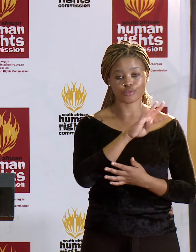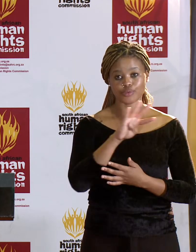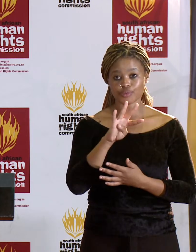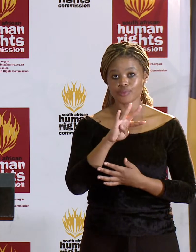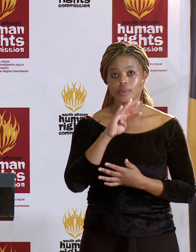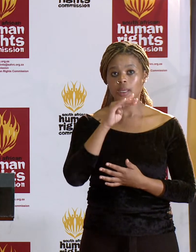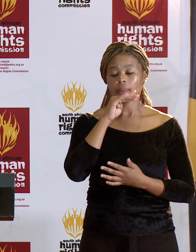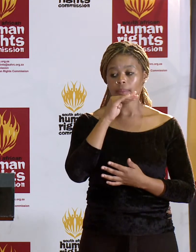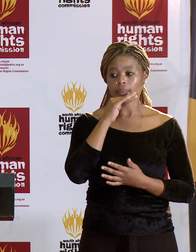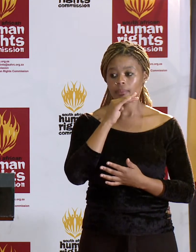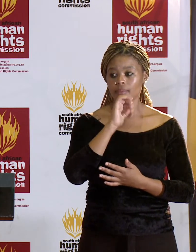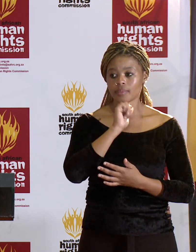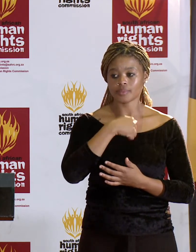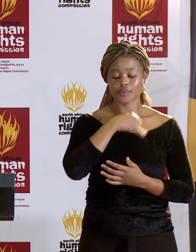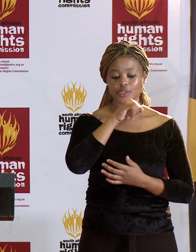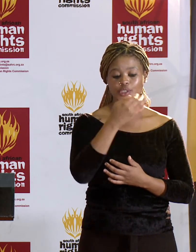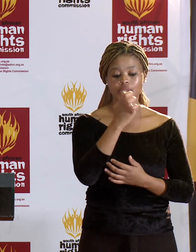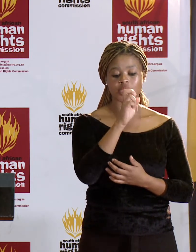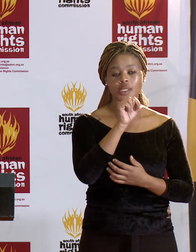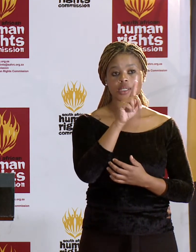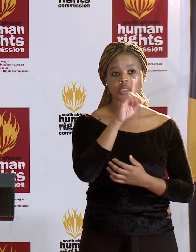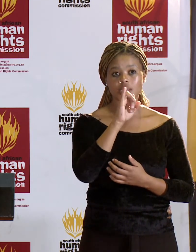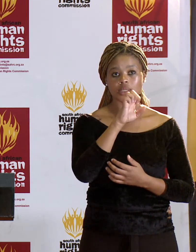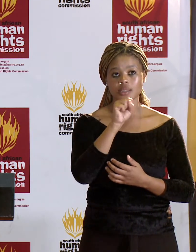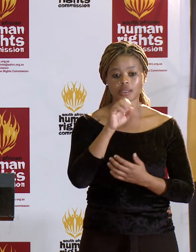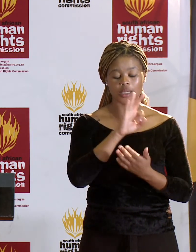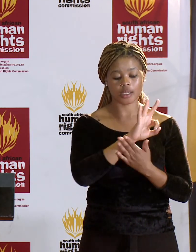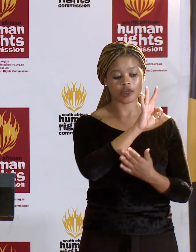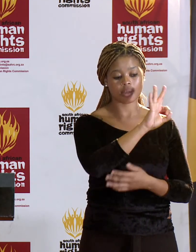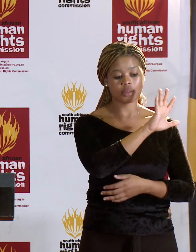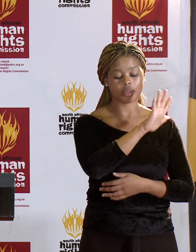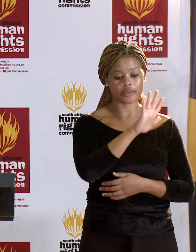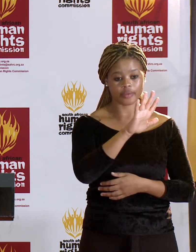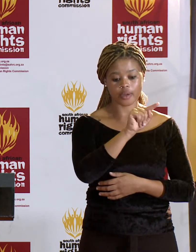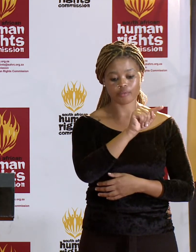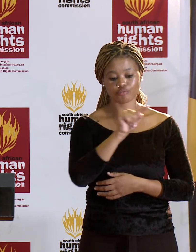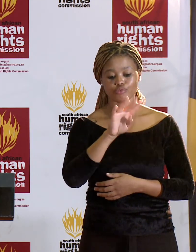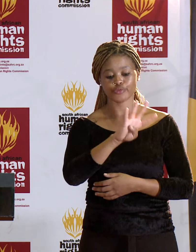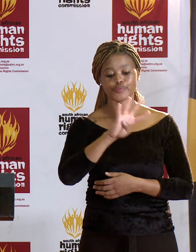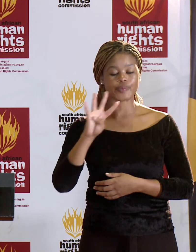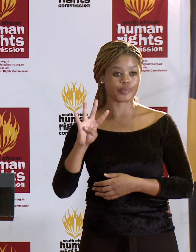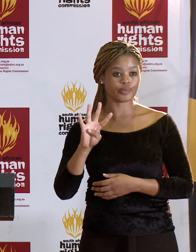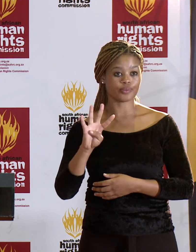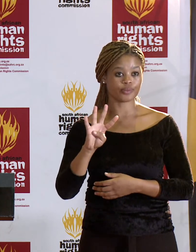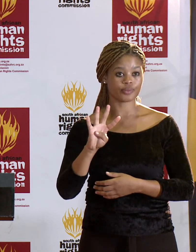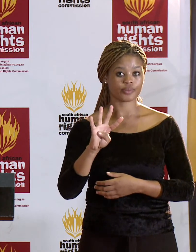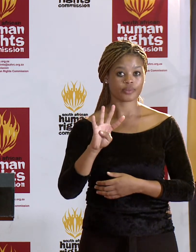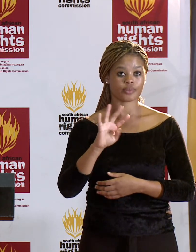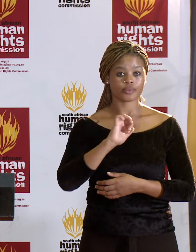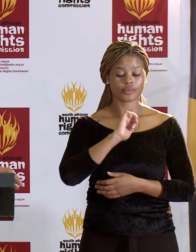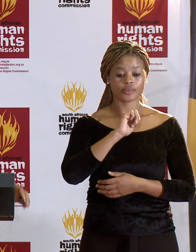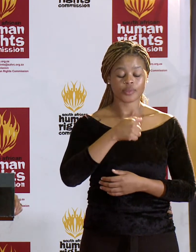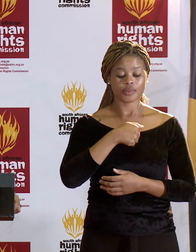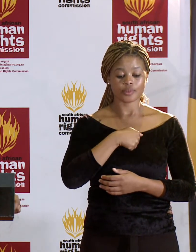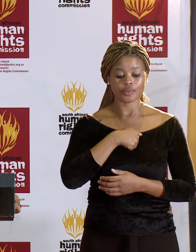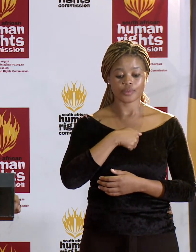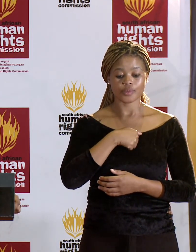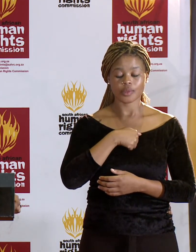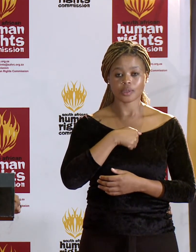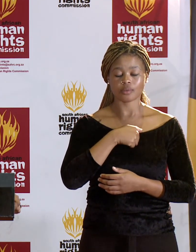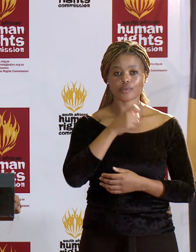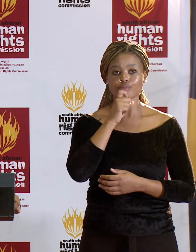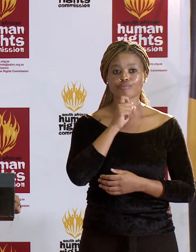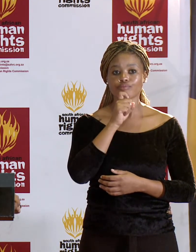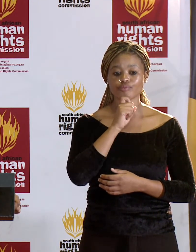so our Gen Zs, and followed by our 35s to 44s. Our lowest users